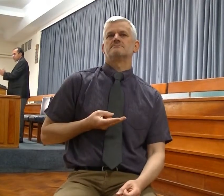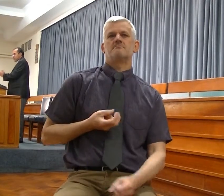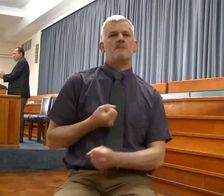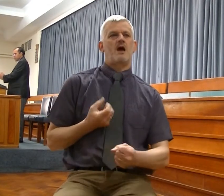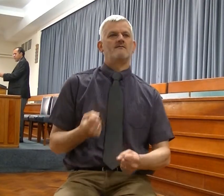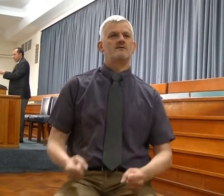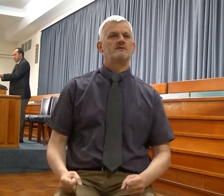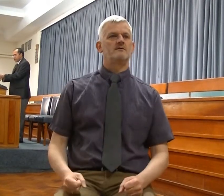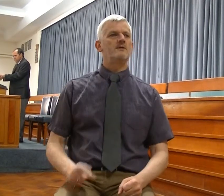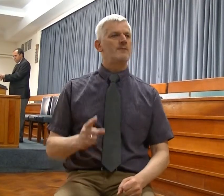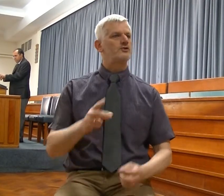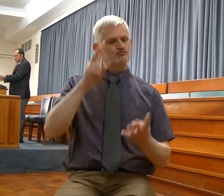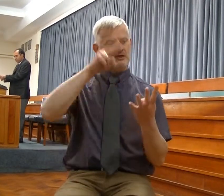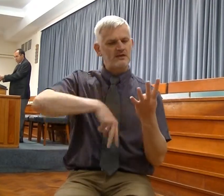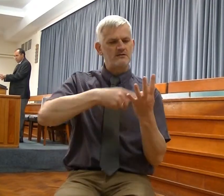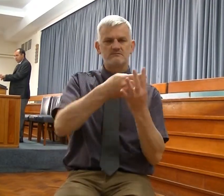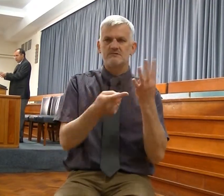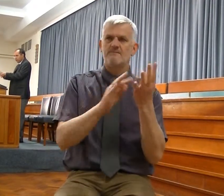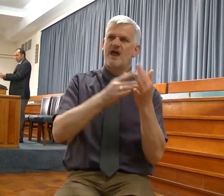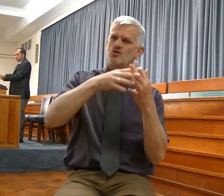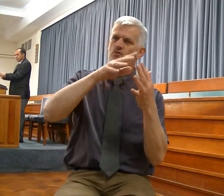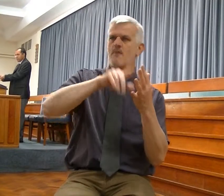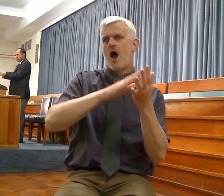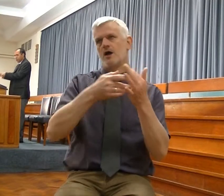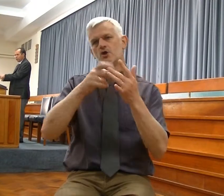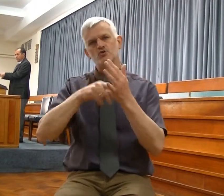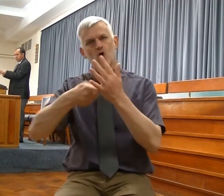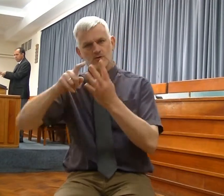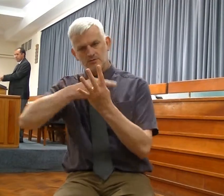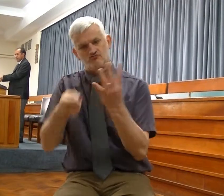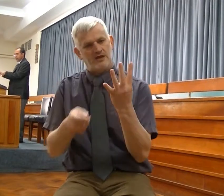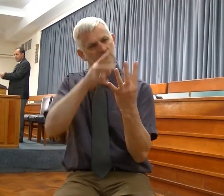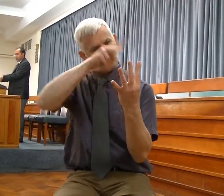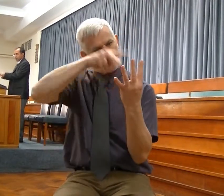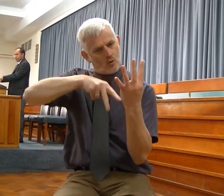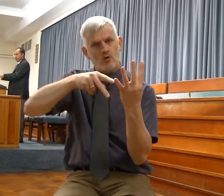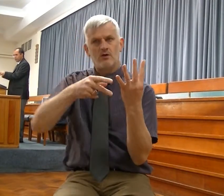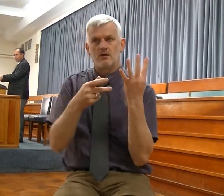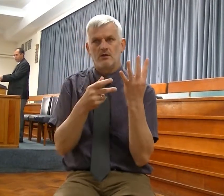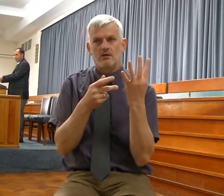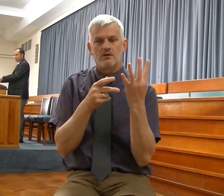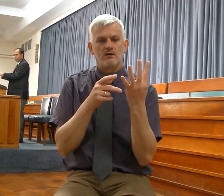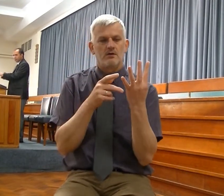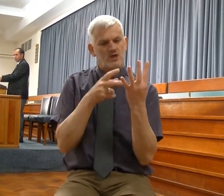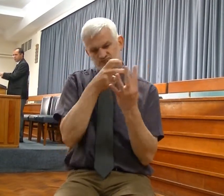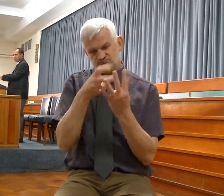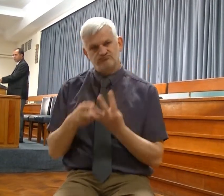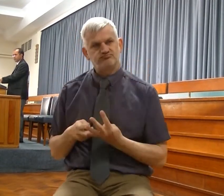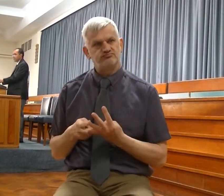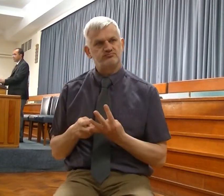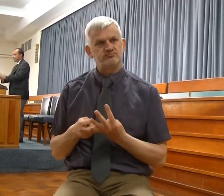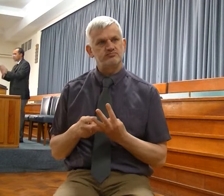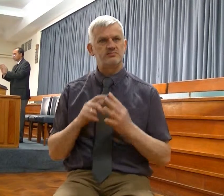you read each gospel about this seven, because I want to focus really more on this second last saying of Christ on